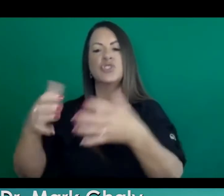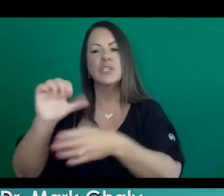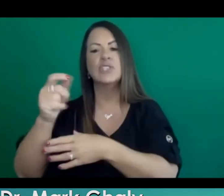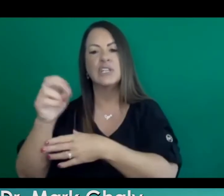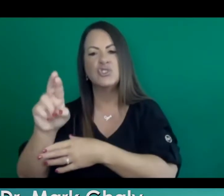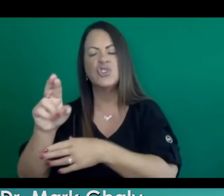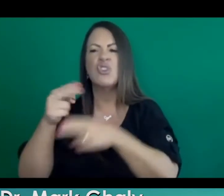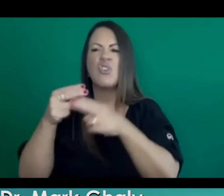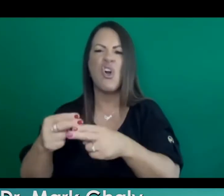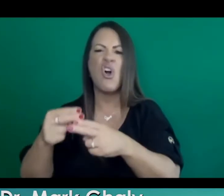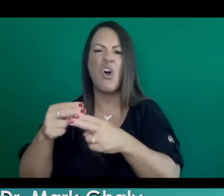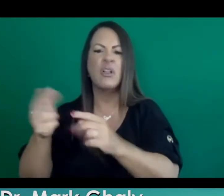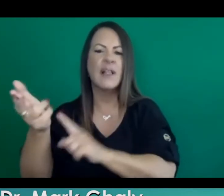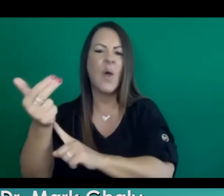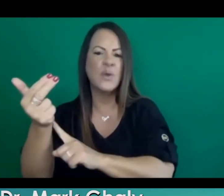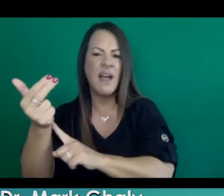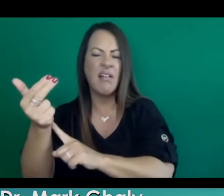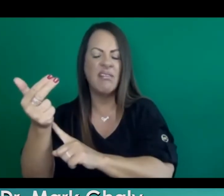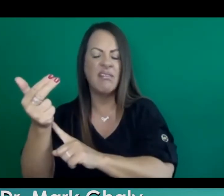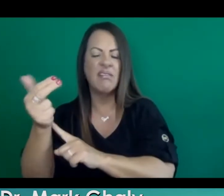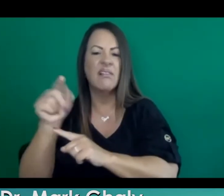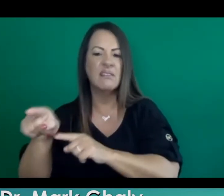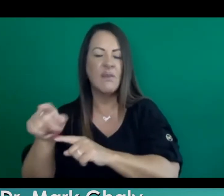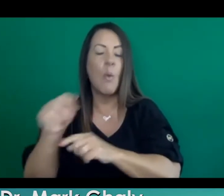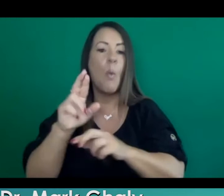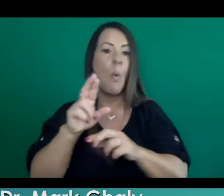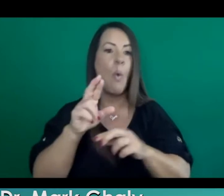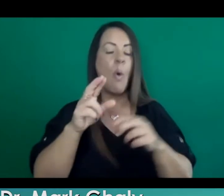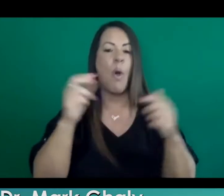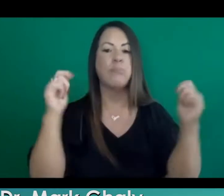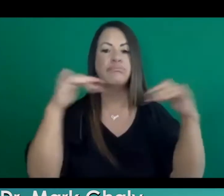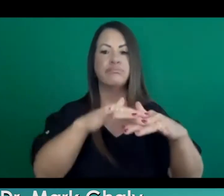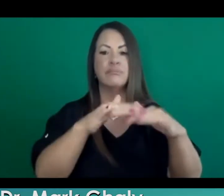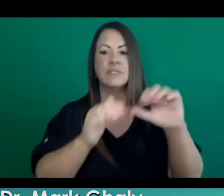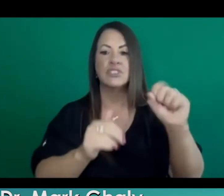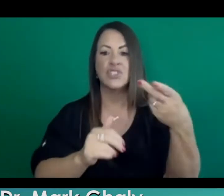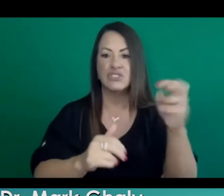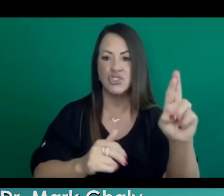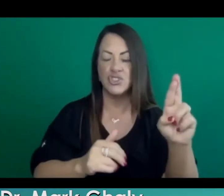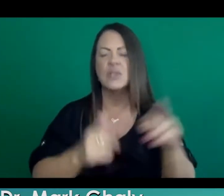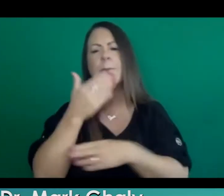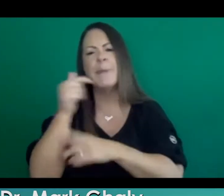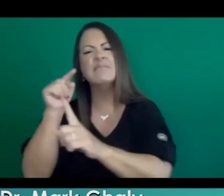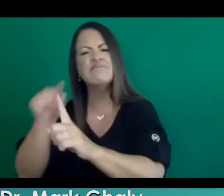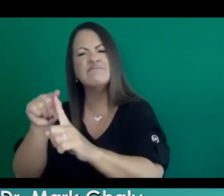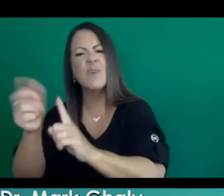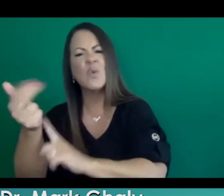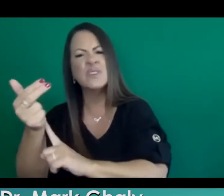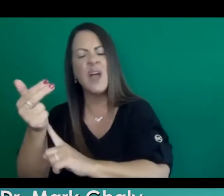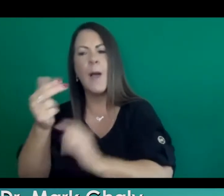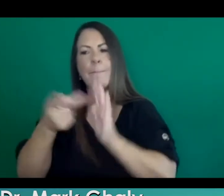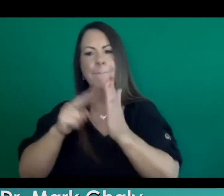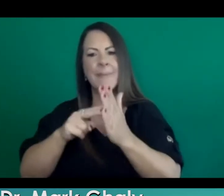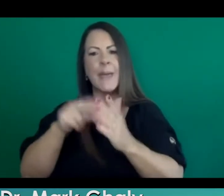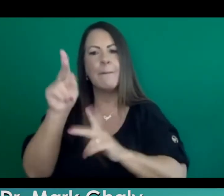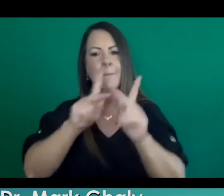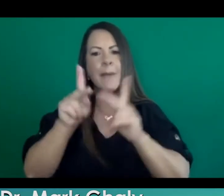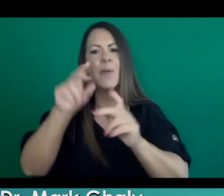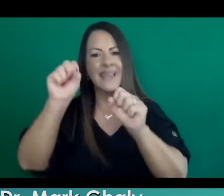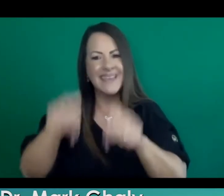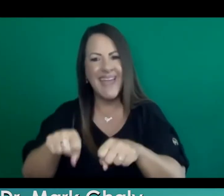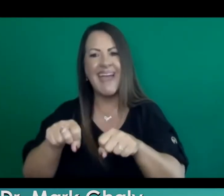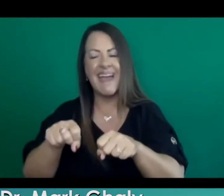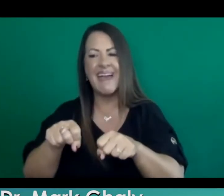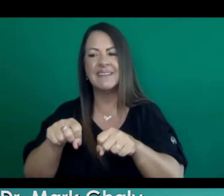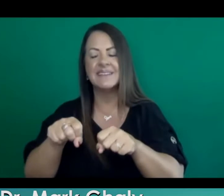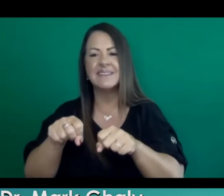hotel rooms, allowing people to have their own space, have their own ability to keep up with the physical